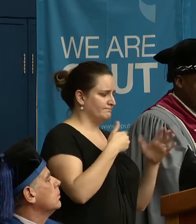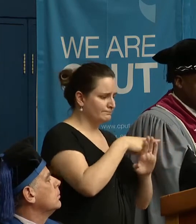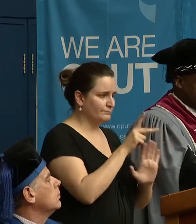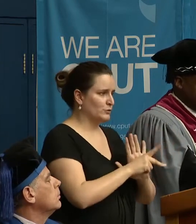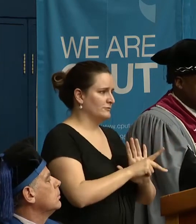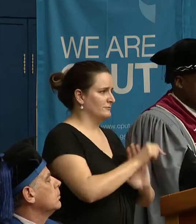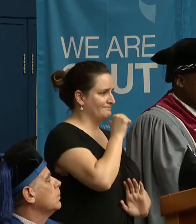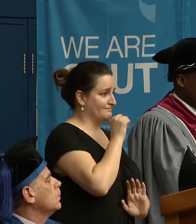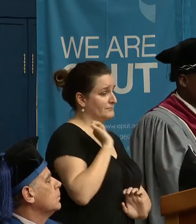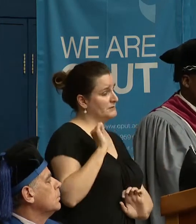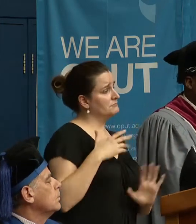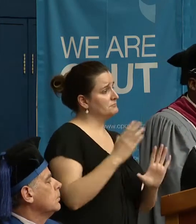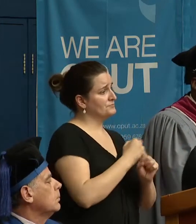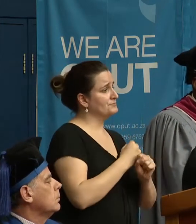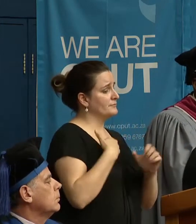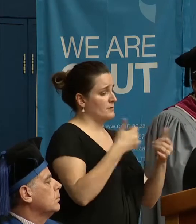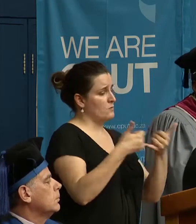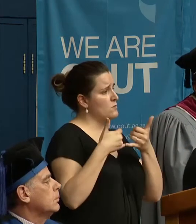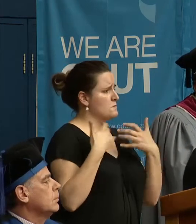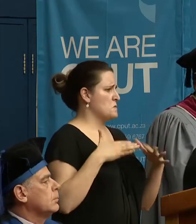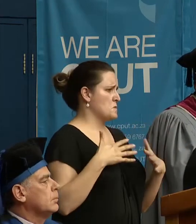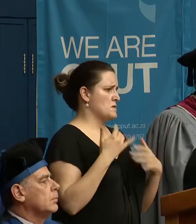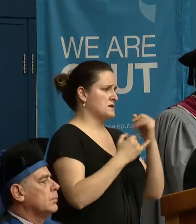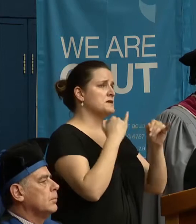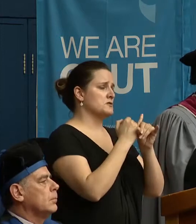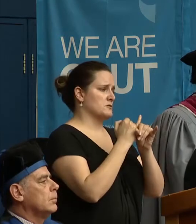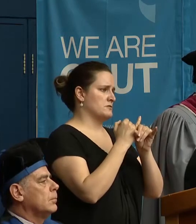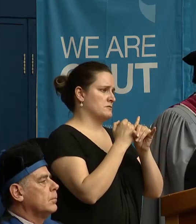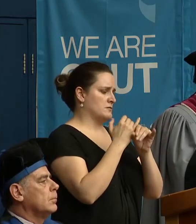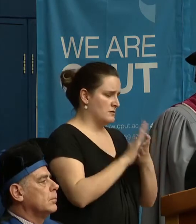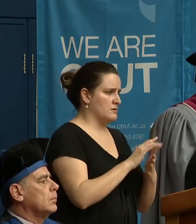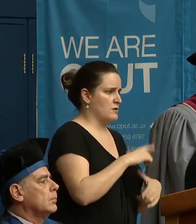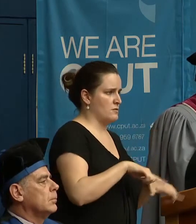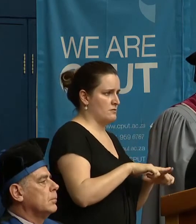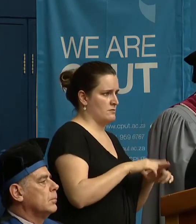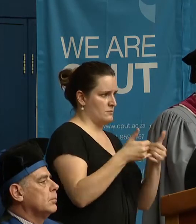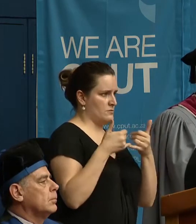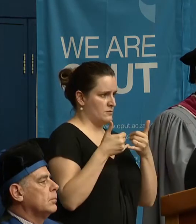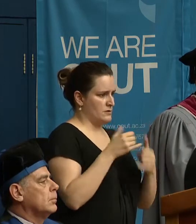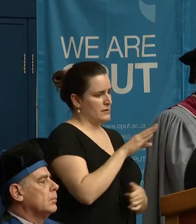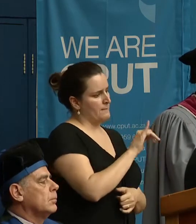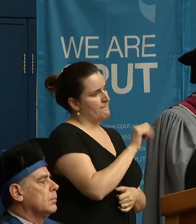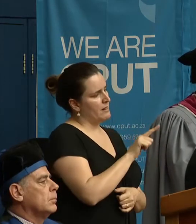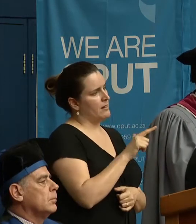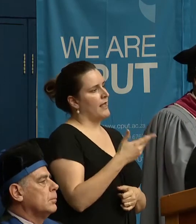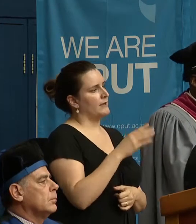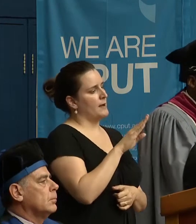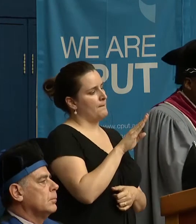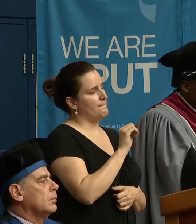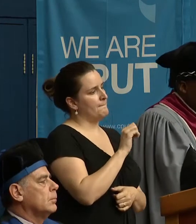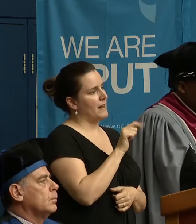have won several local international awards. For example, the Bill and Melinda Gates Foundation Access to